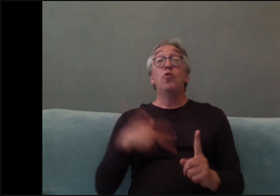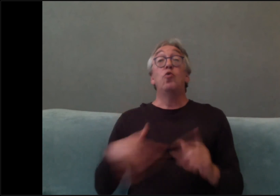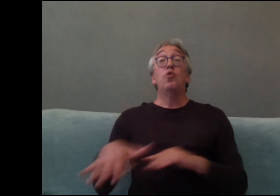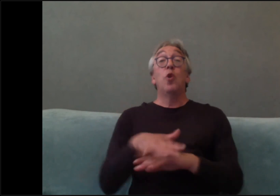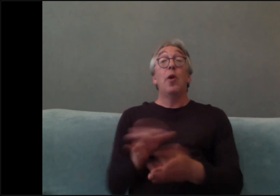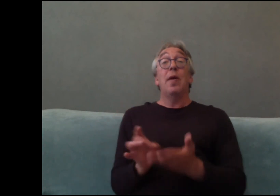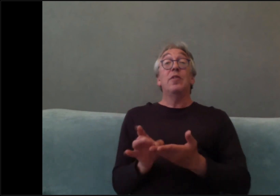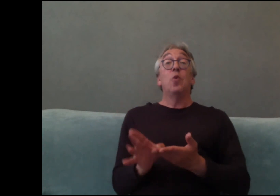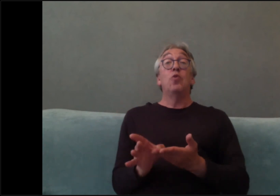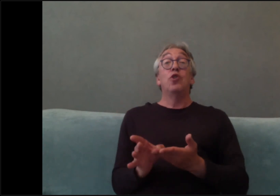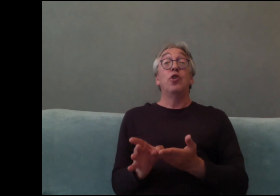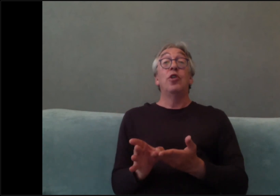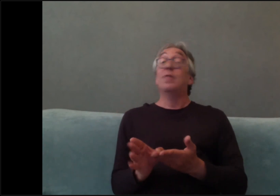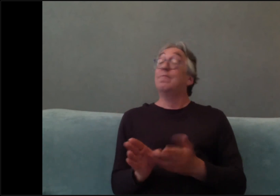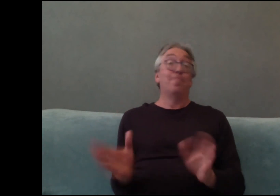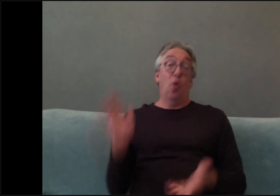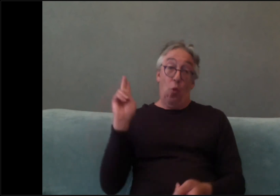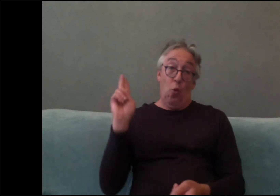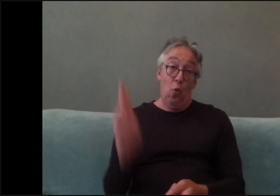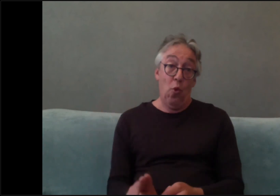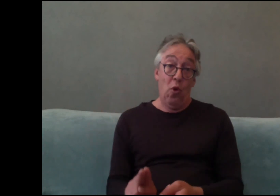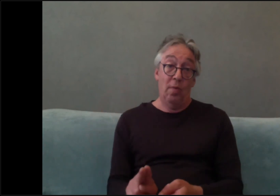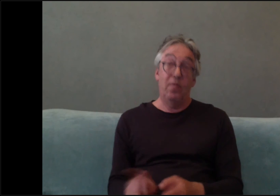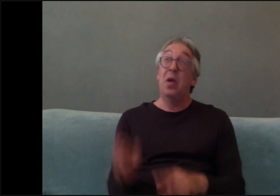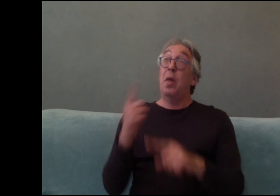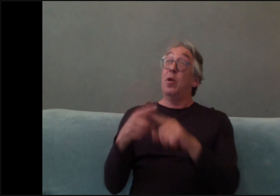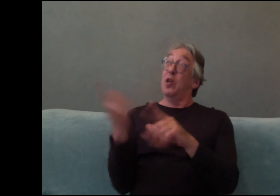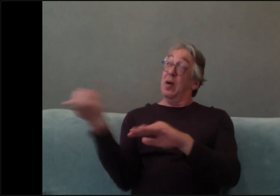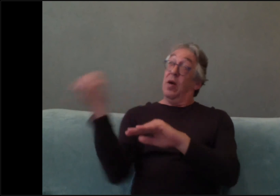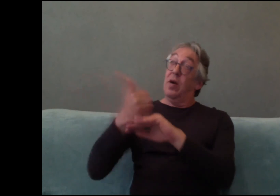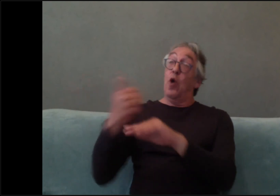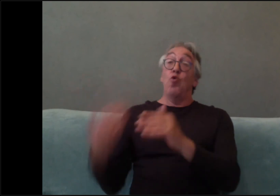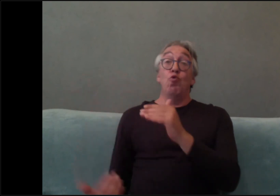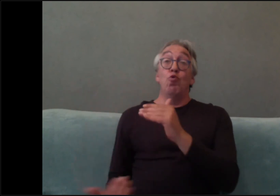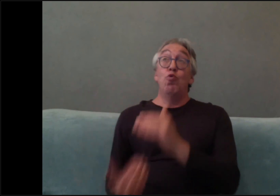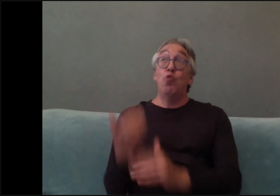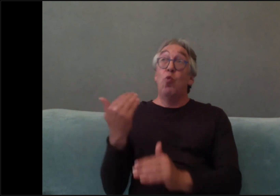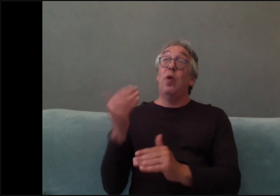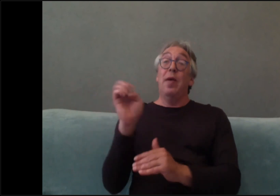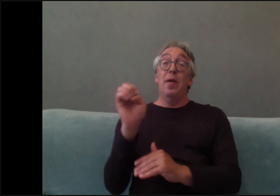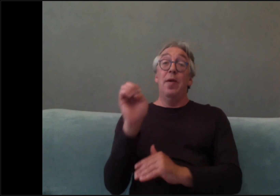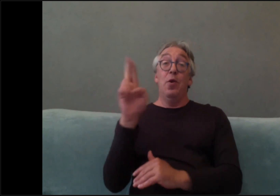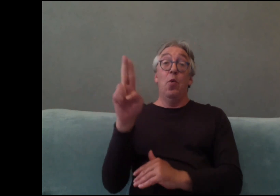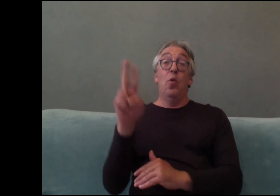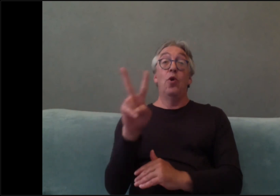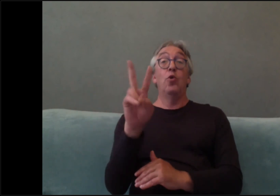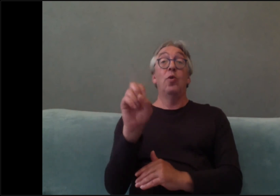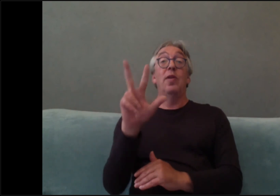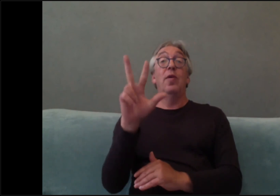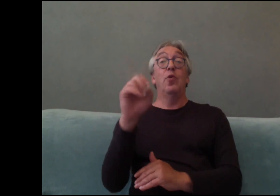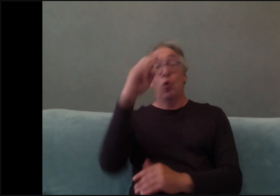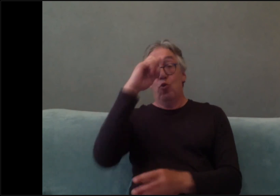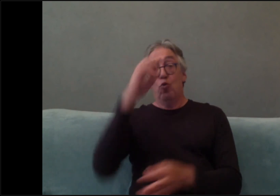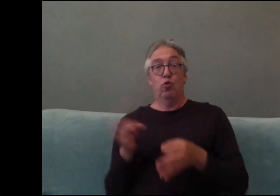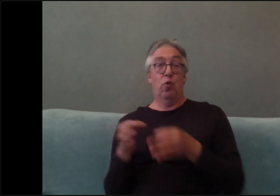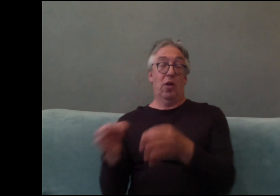EU anti-poverty strategy and a Europe 2030 strategy as overarching framework. And also, I